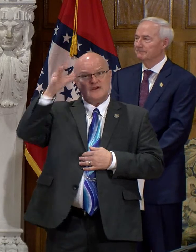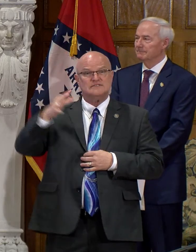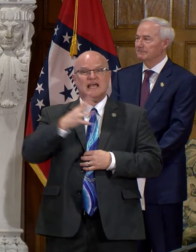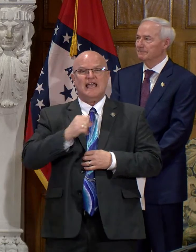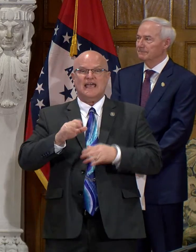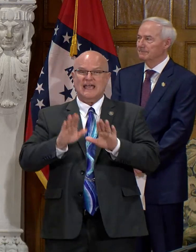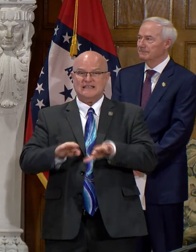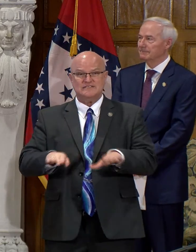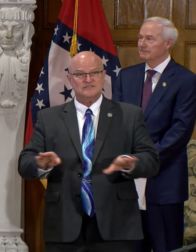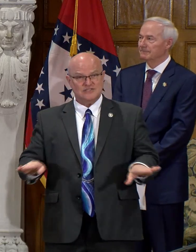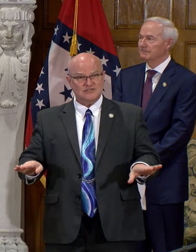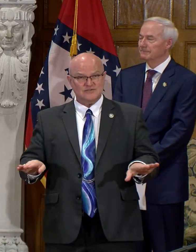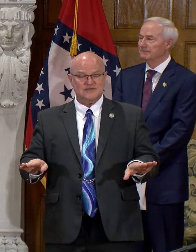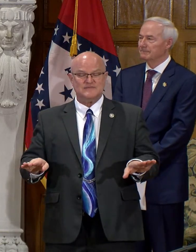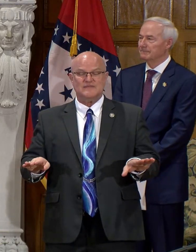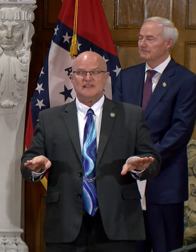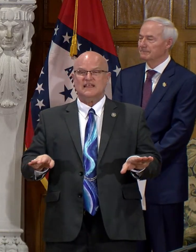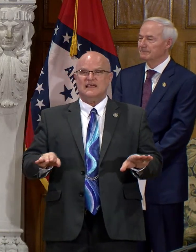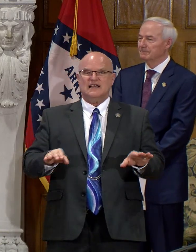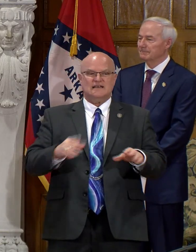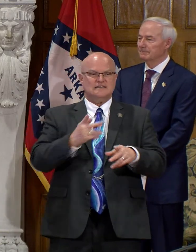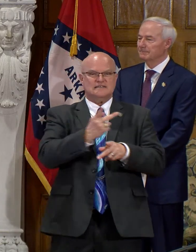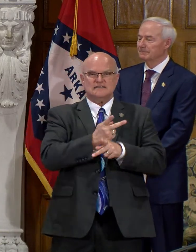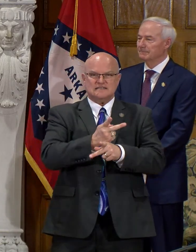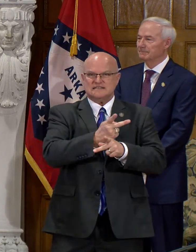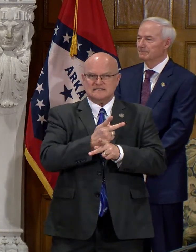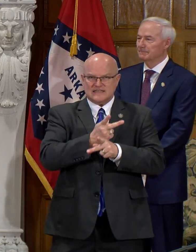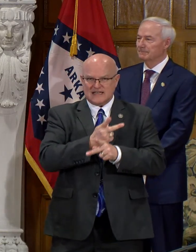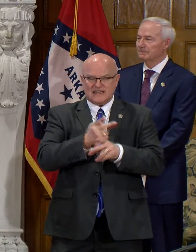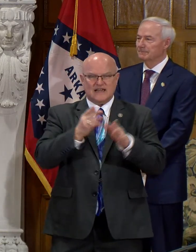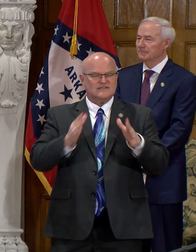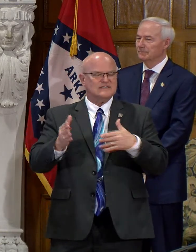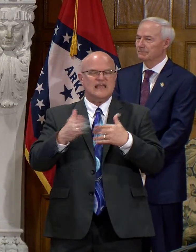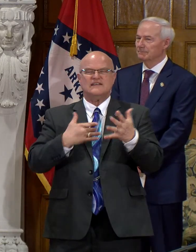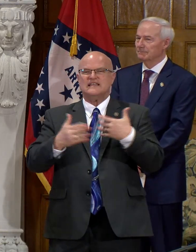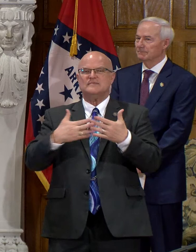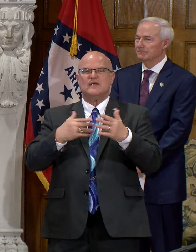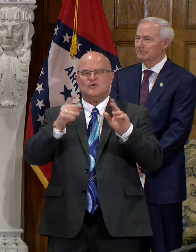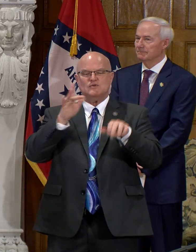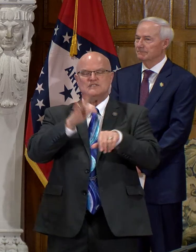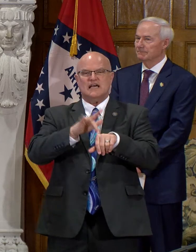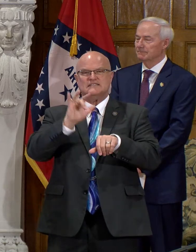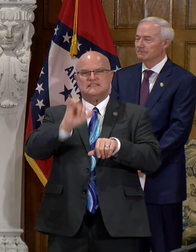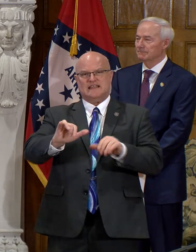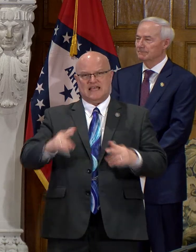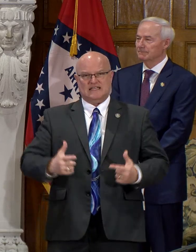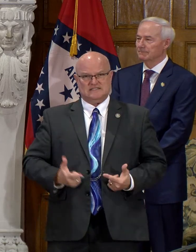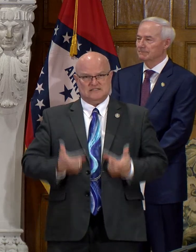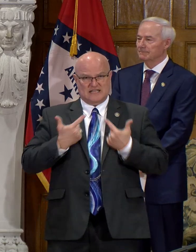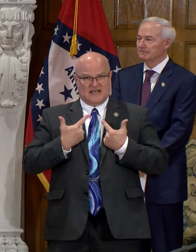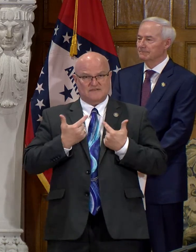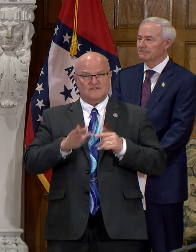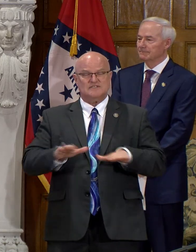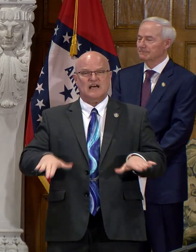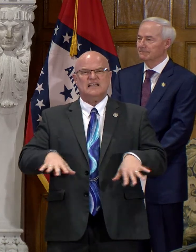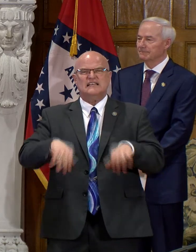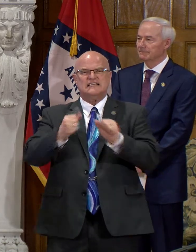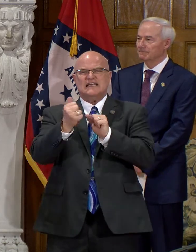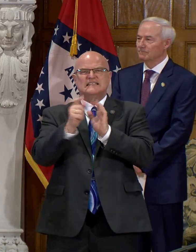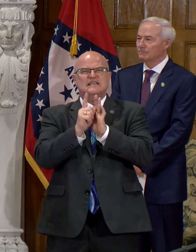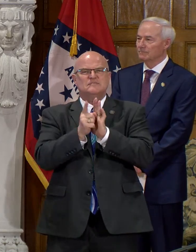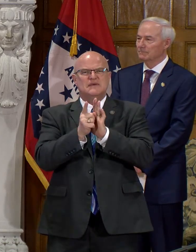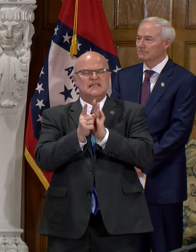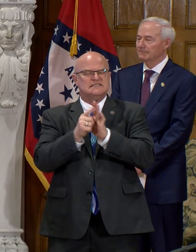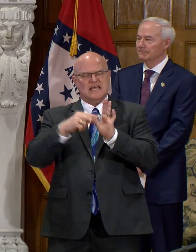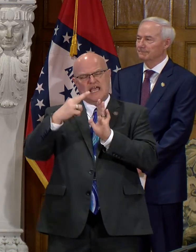and children, child care providers, teachers, everyone who touches the life of that child, family members, to just take 10 minutes a